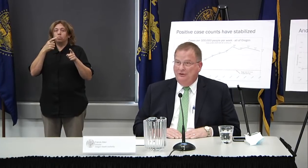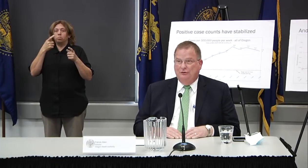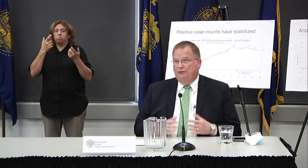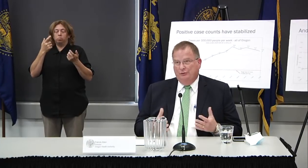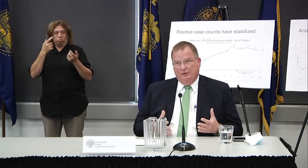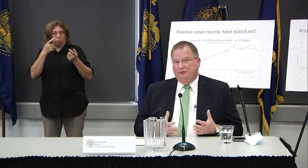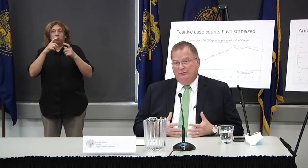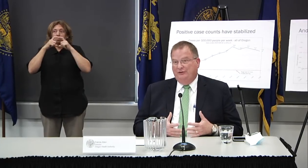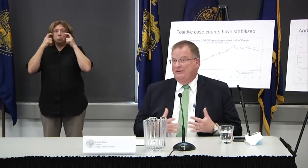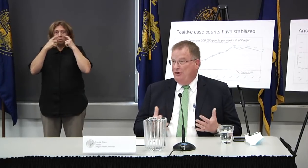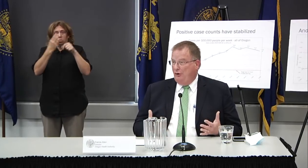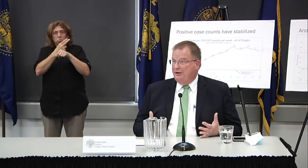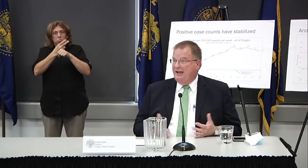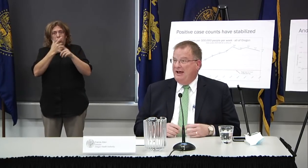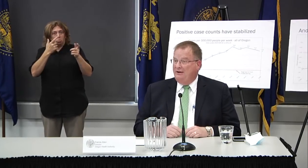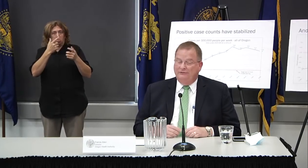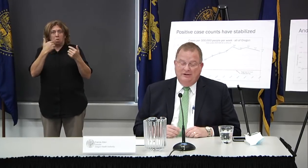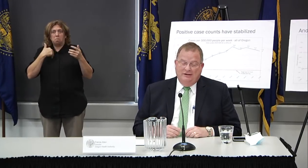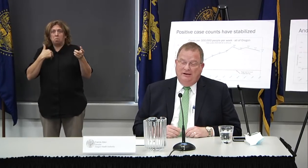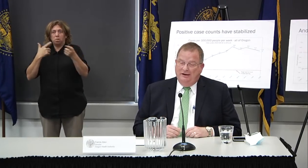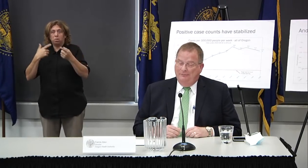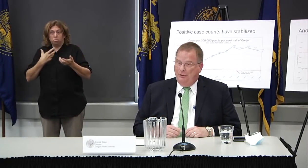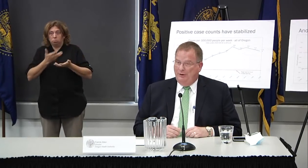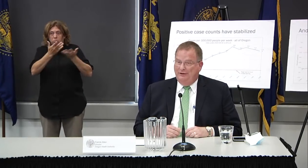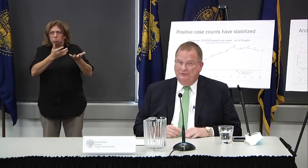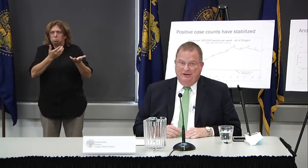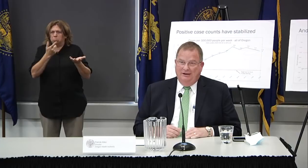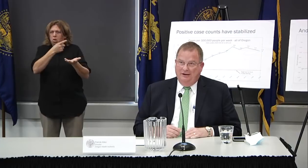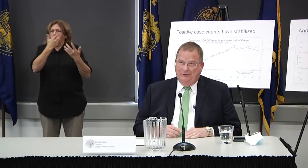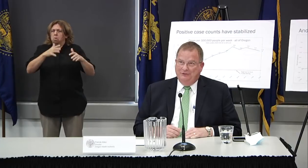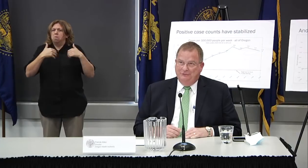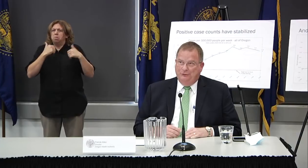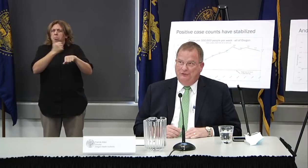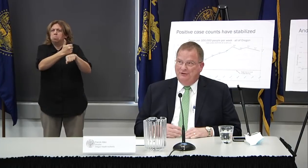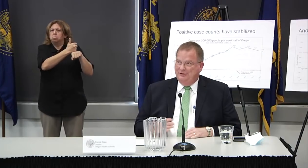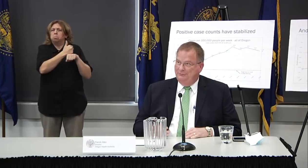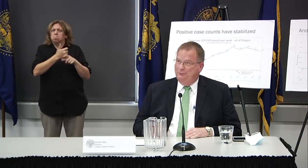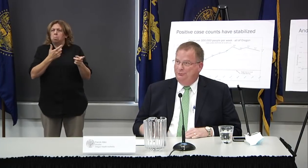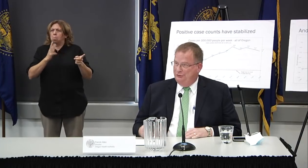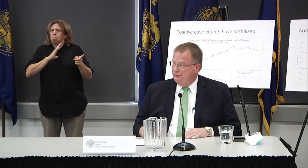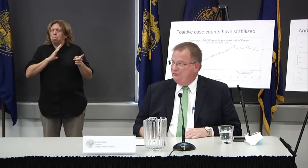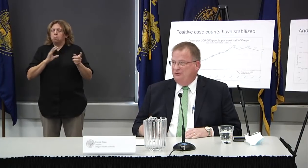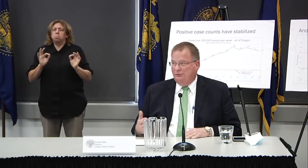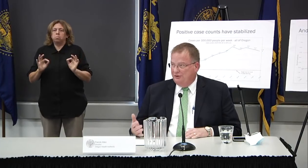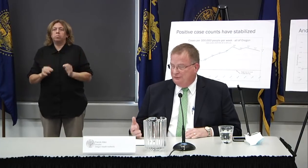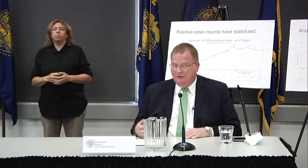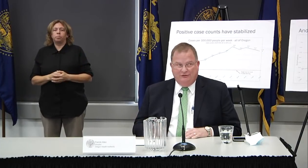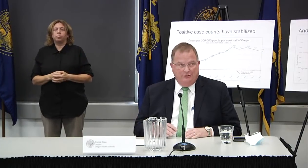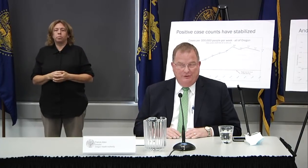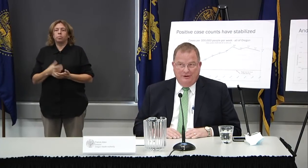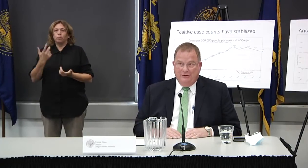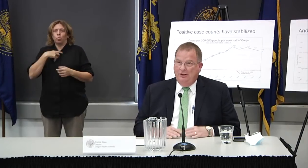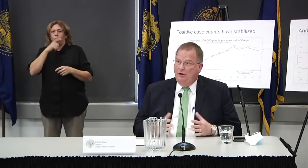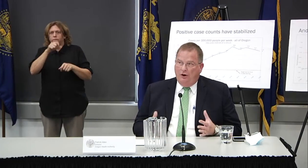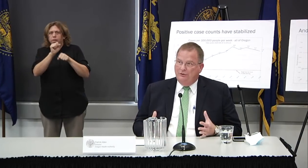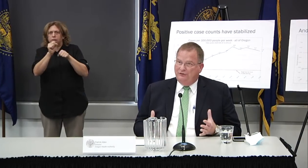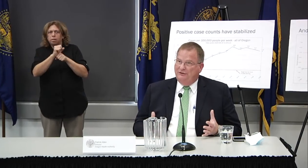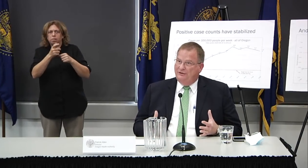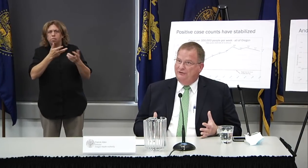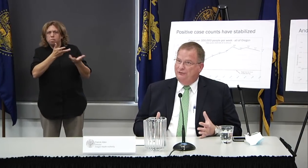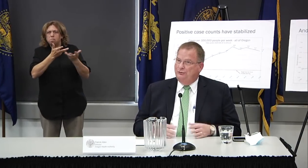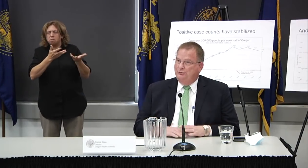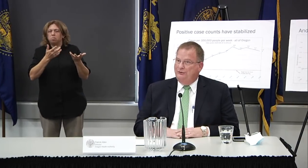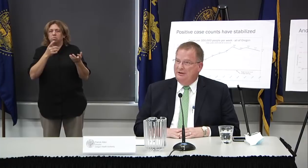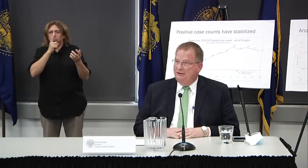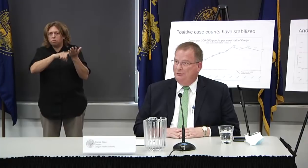county, use the resources they already have around enforcing the restrictions on restaurants that are there. All those